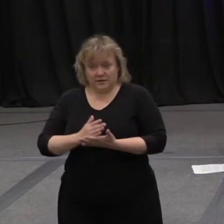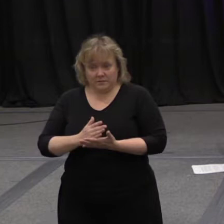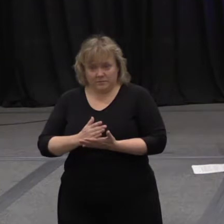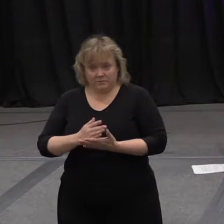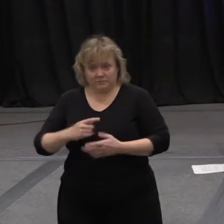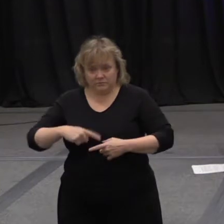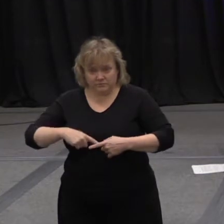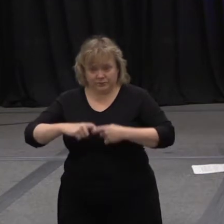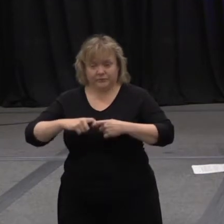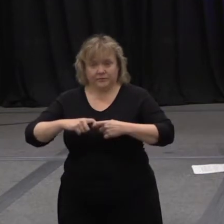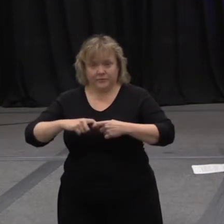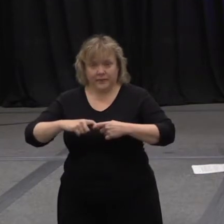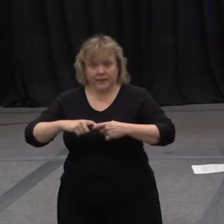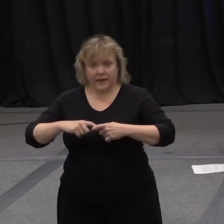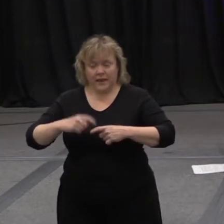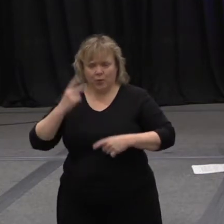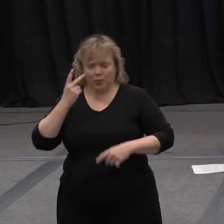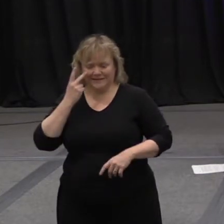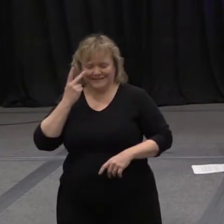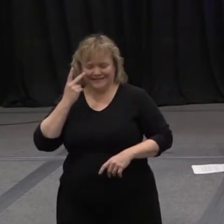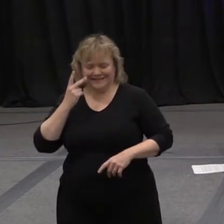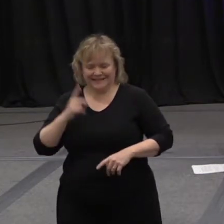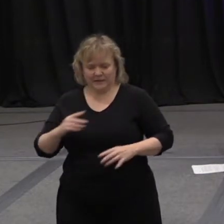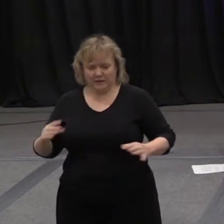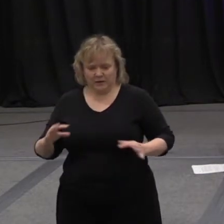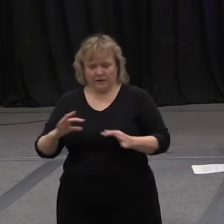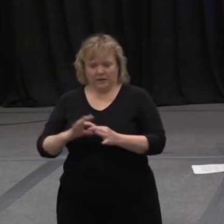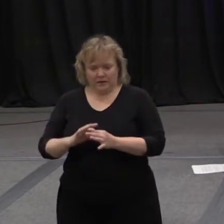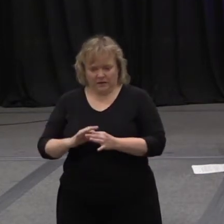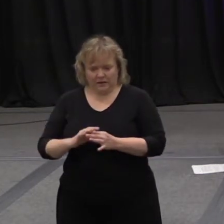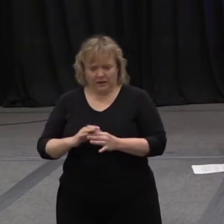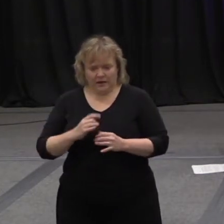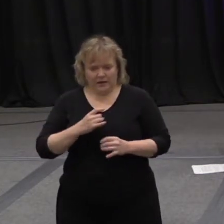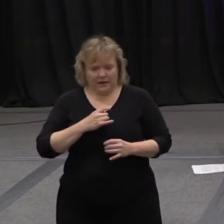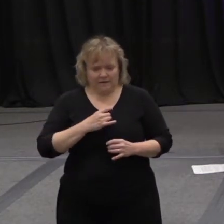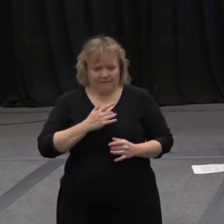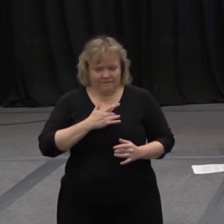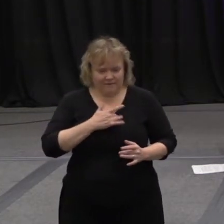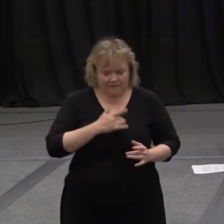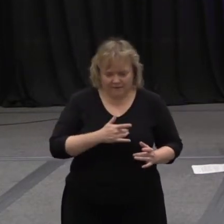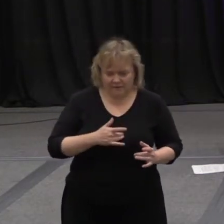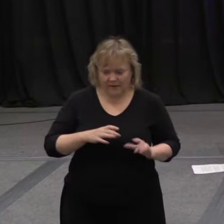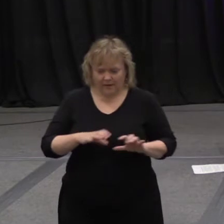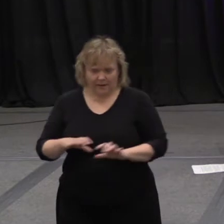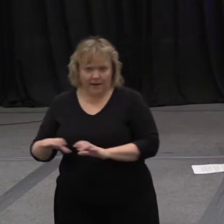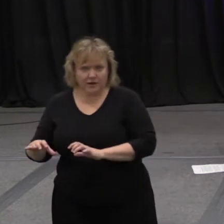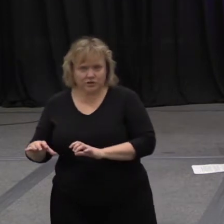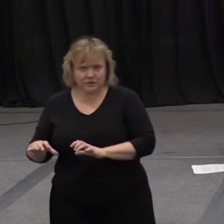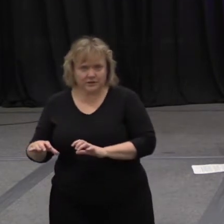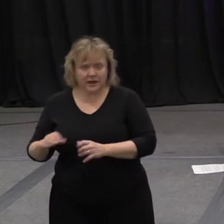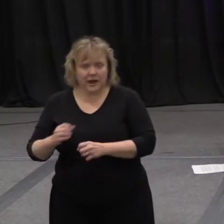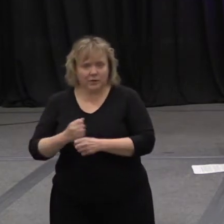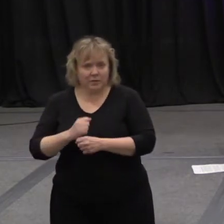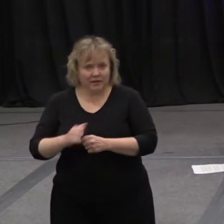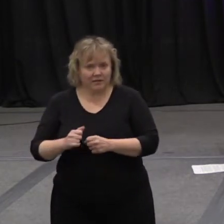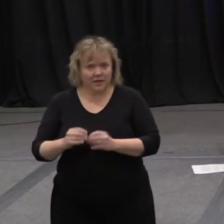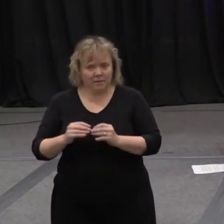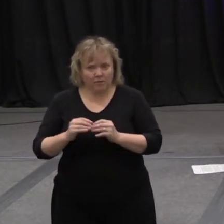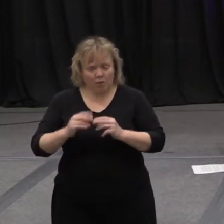the space between impulse and action, we can pry it open bigger and bigger and bigger, and then we can see our own conditioning within that